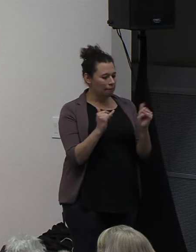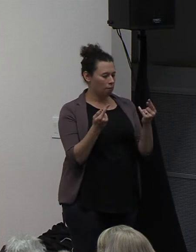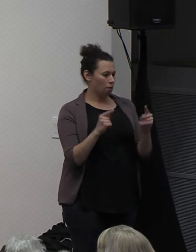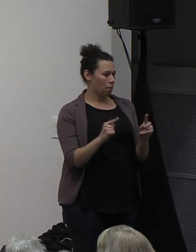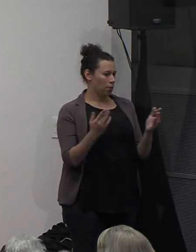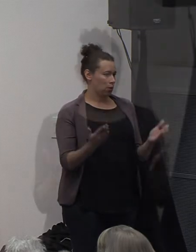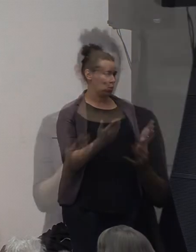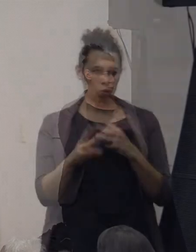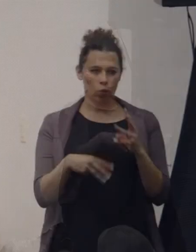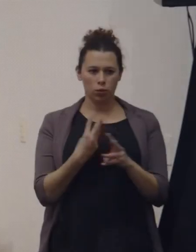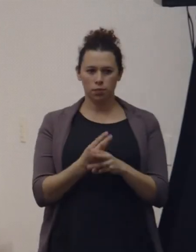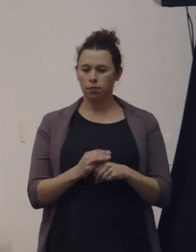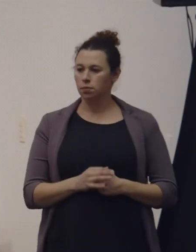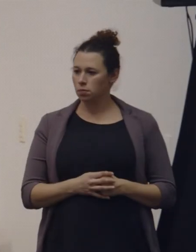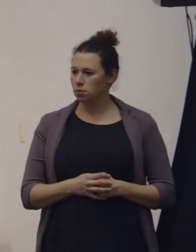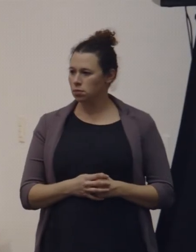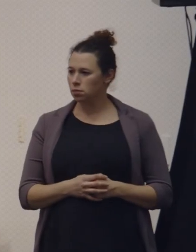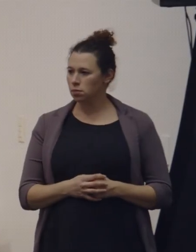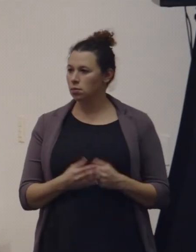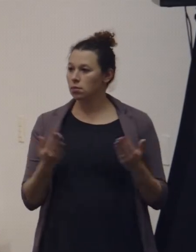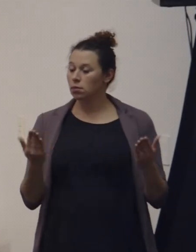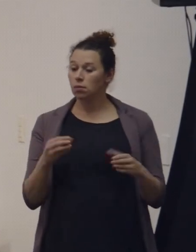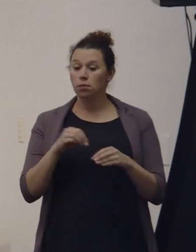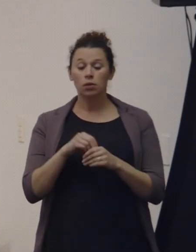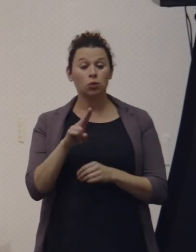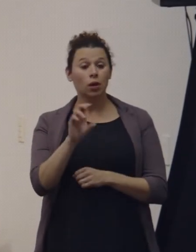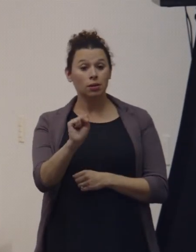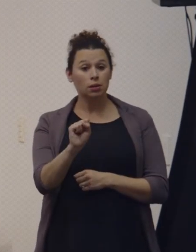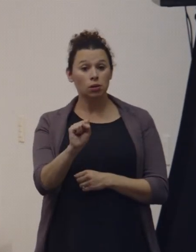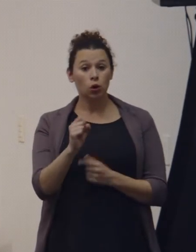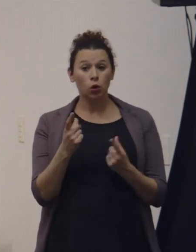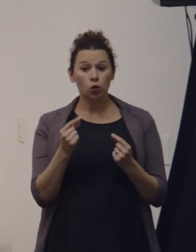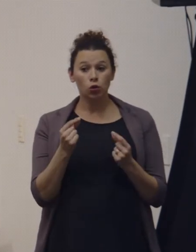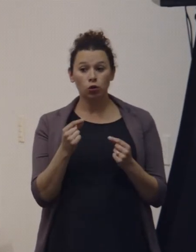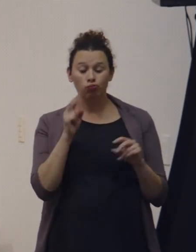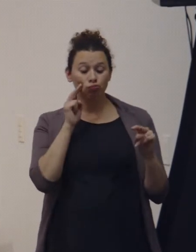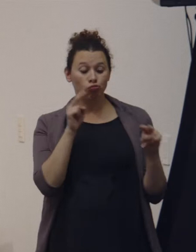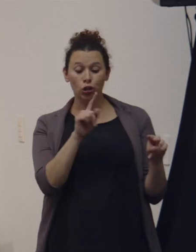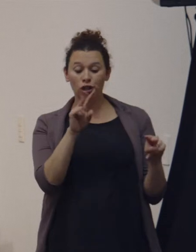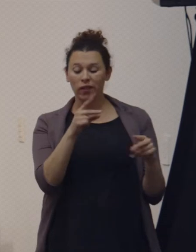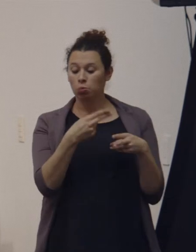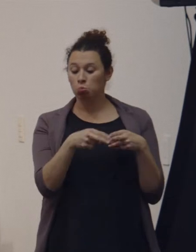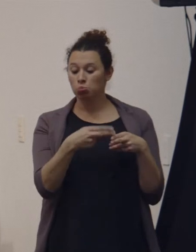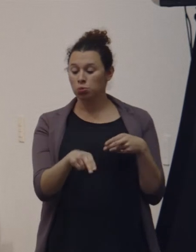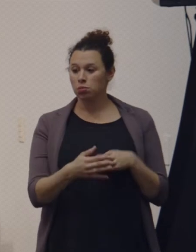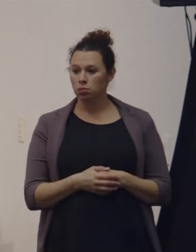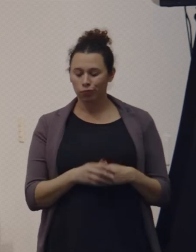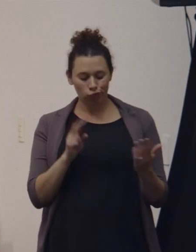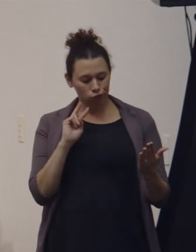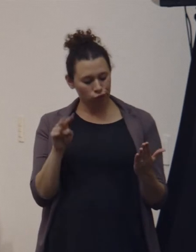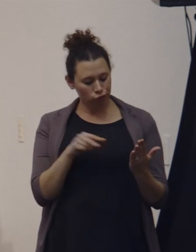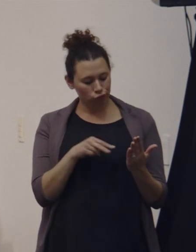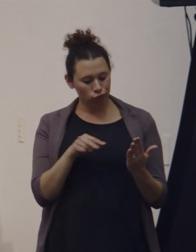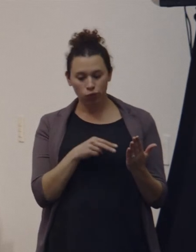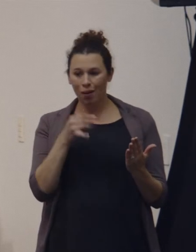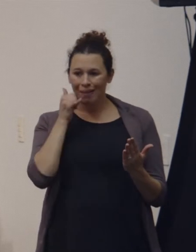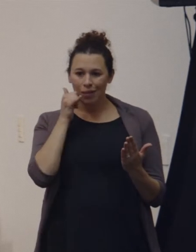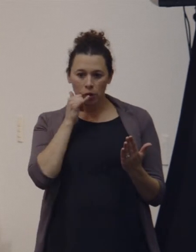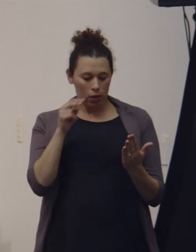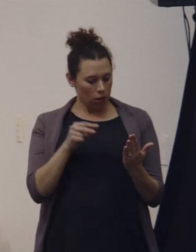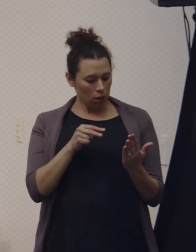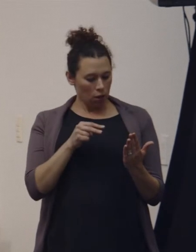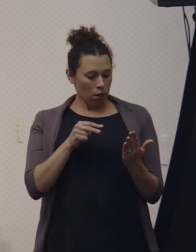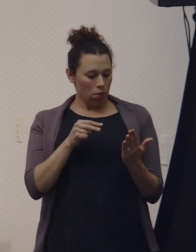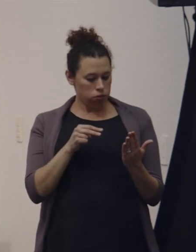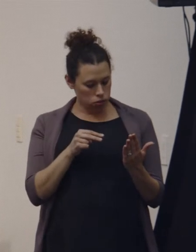today. Here in the United States, all we have to do is turn on our televisions or look to our cell phones to see